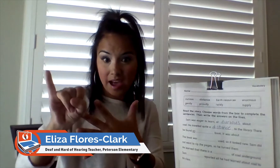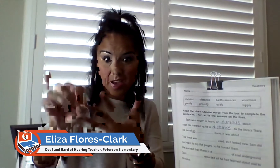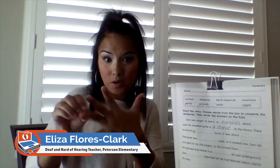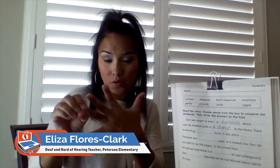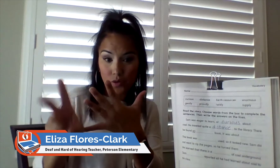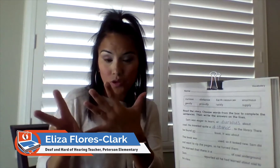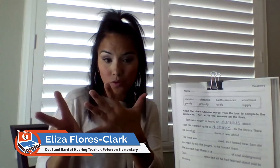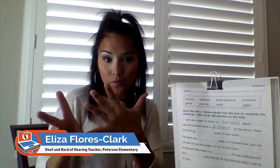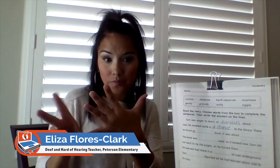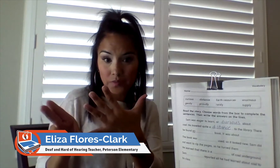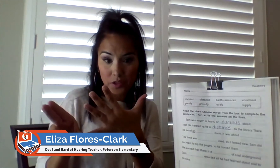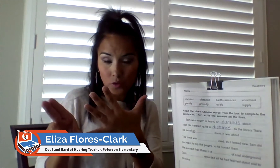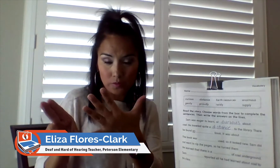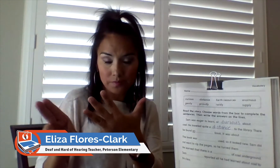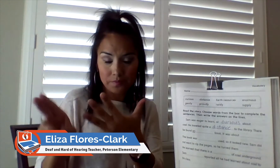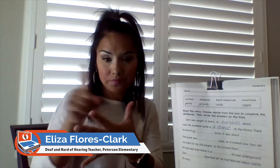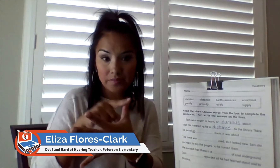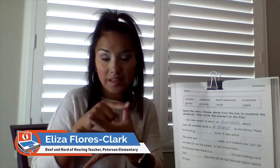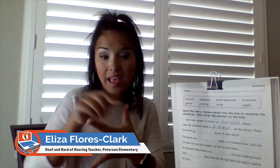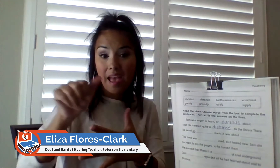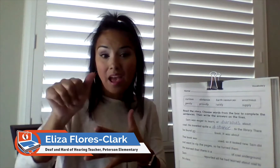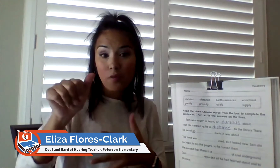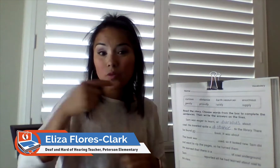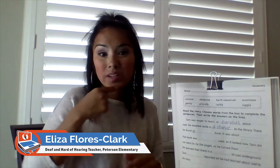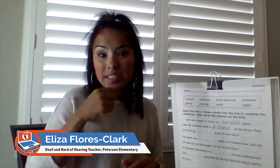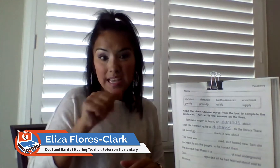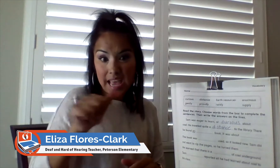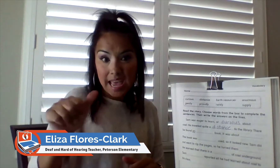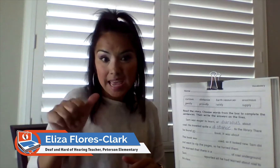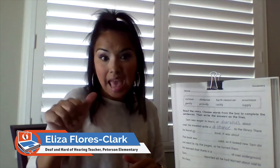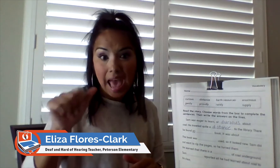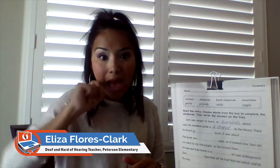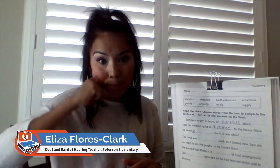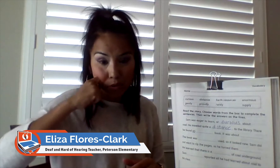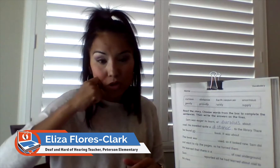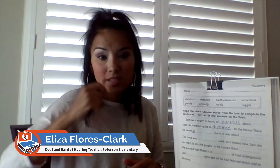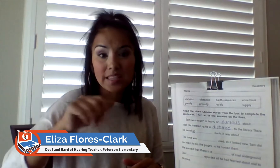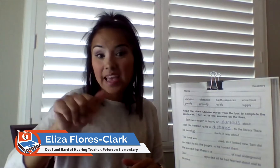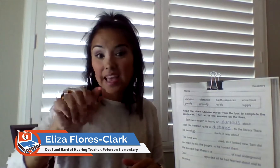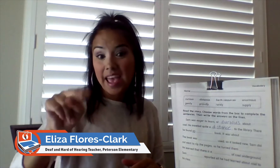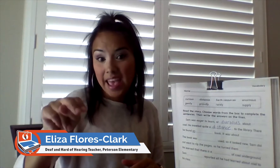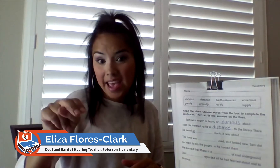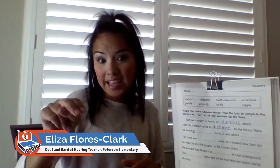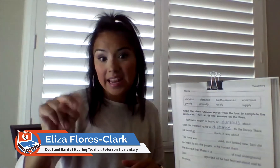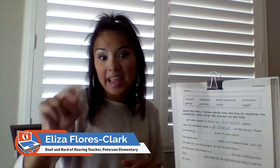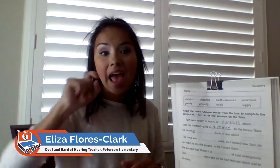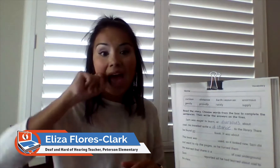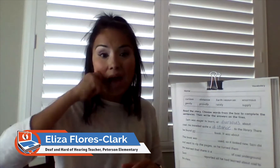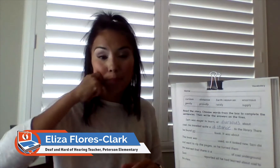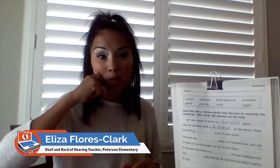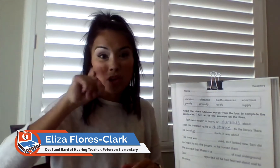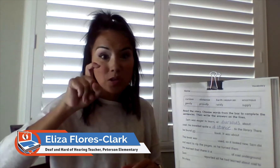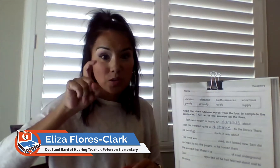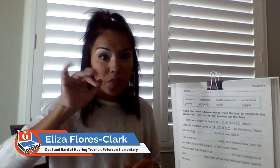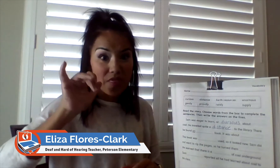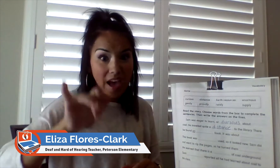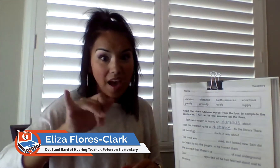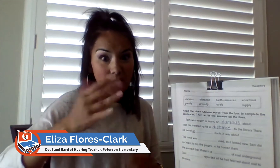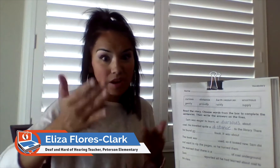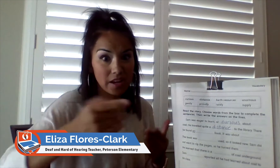O, U, U. We wouldn't say a apple, you'd say an apple. So that right here